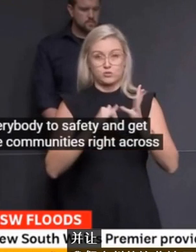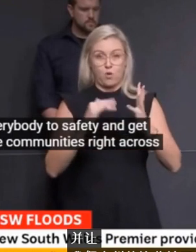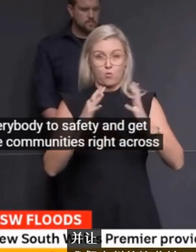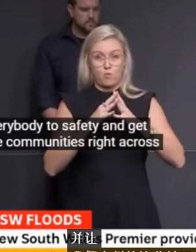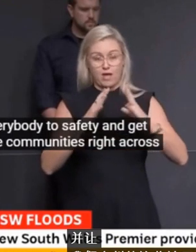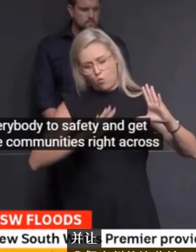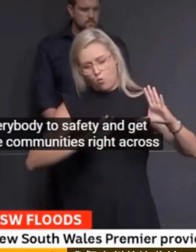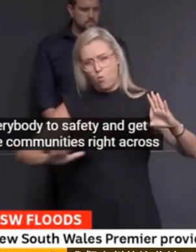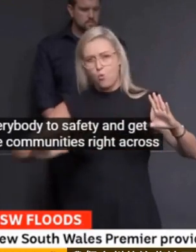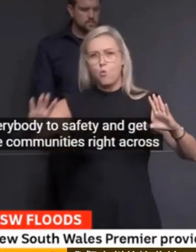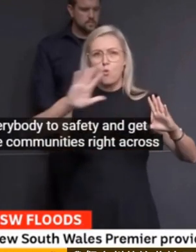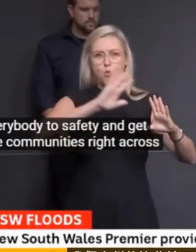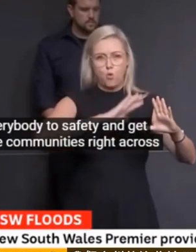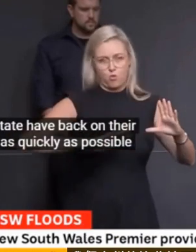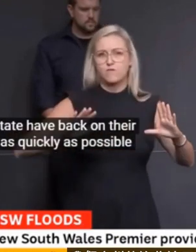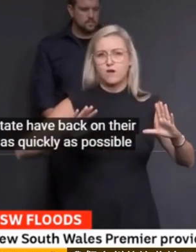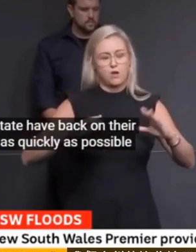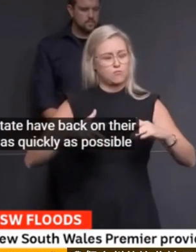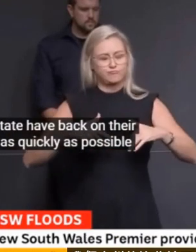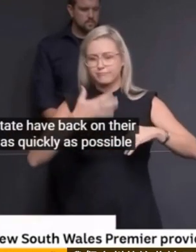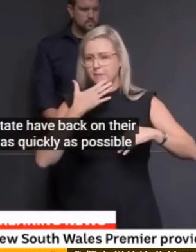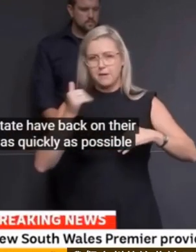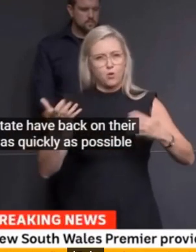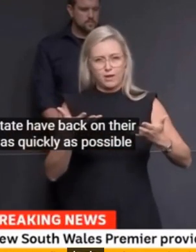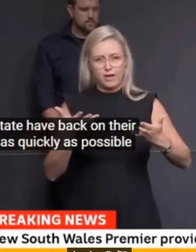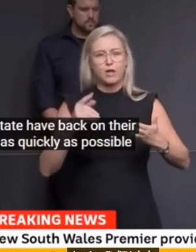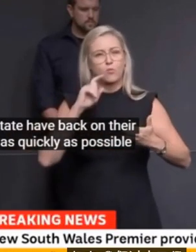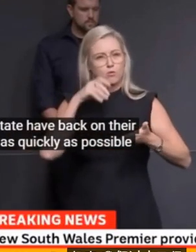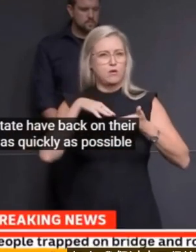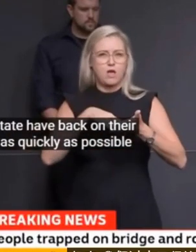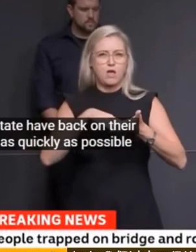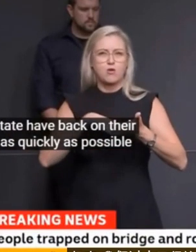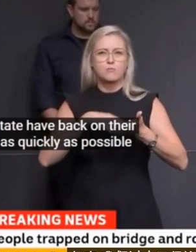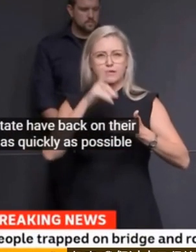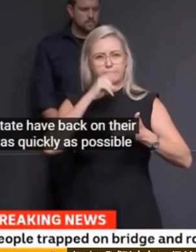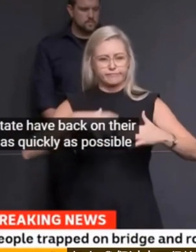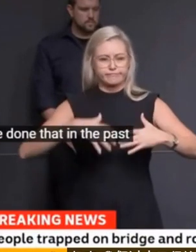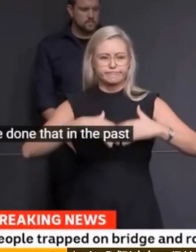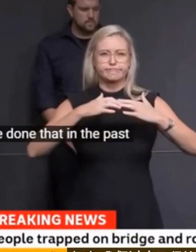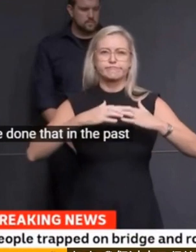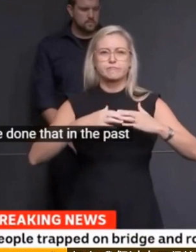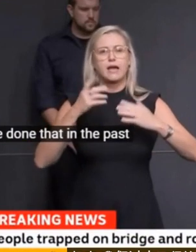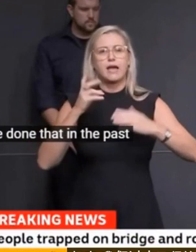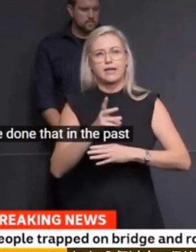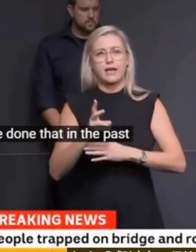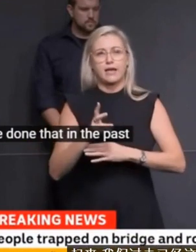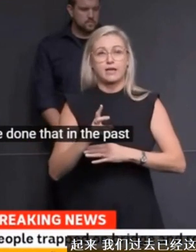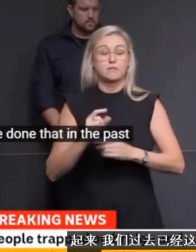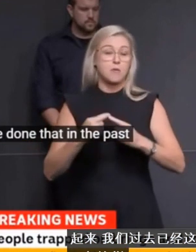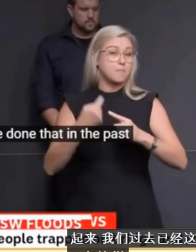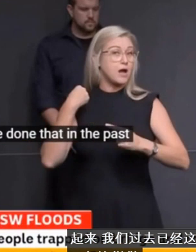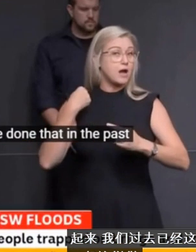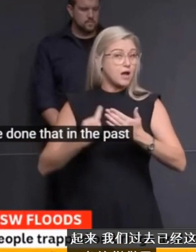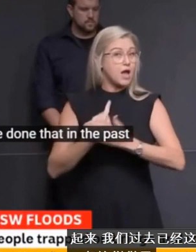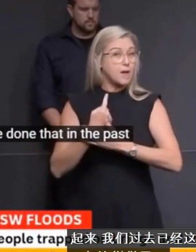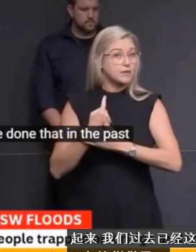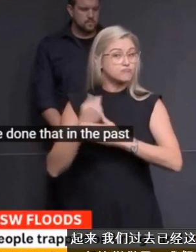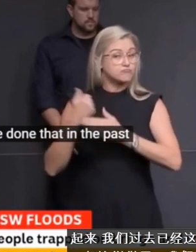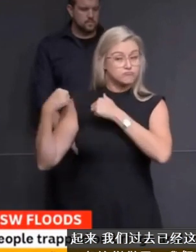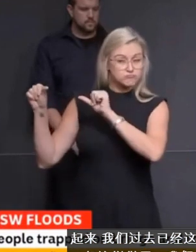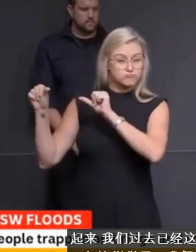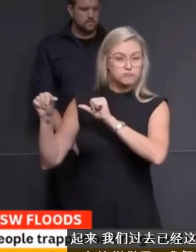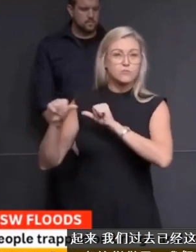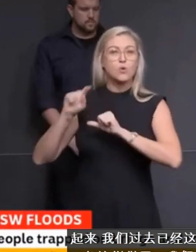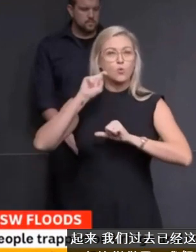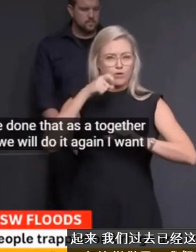back on their feet as quickly as possible. We've done that in the past. We've done that as a state together, and we will